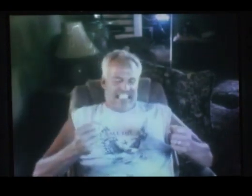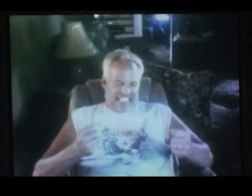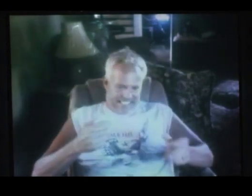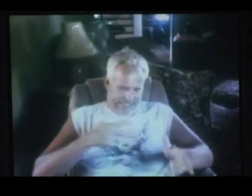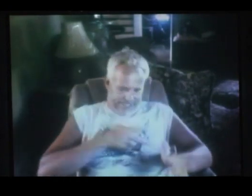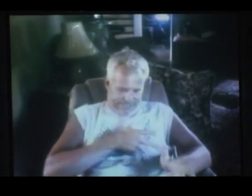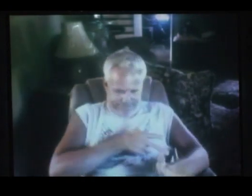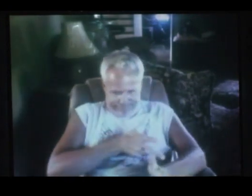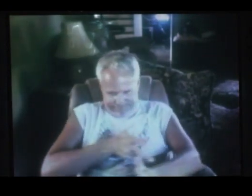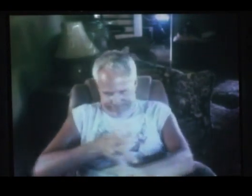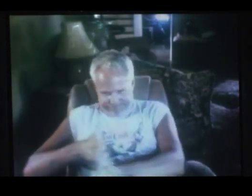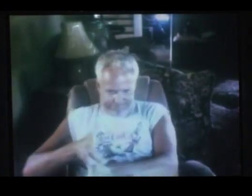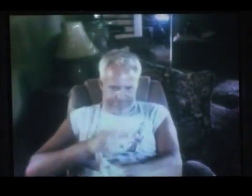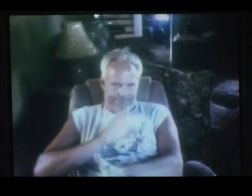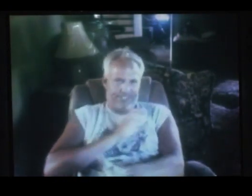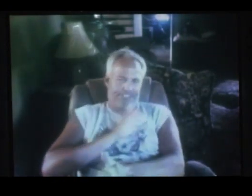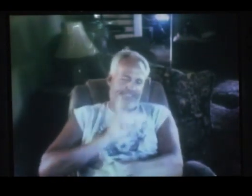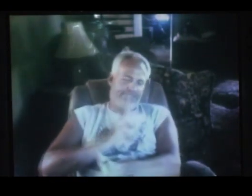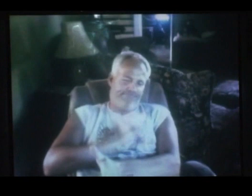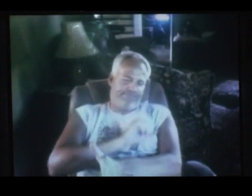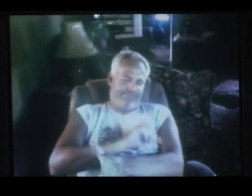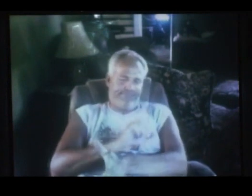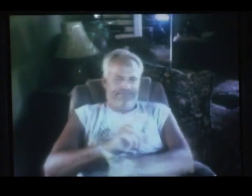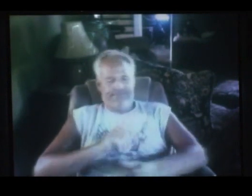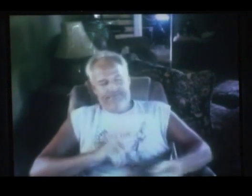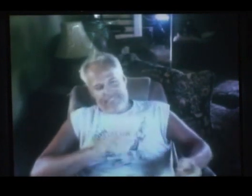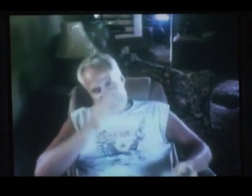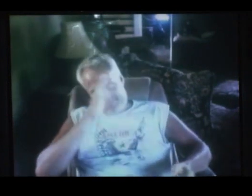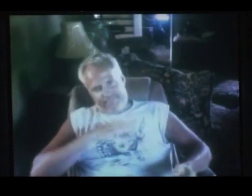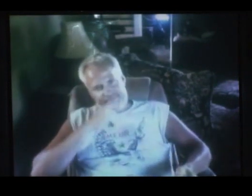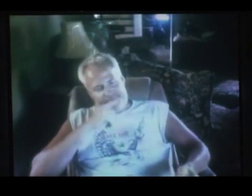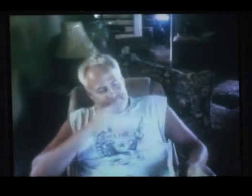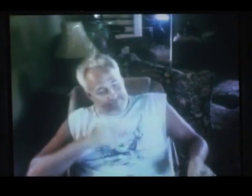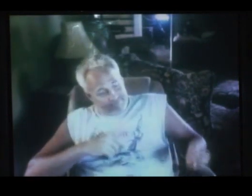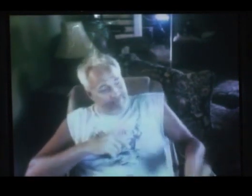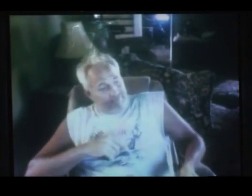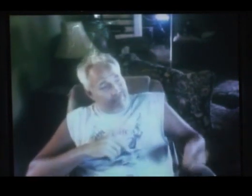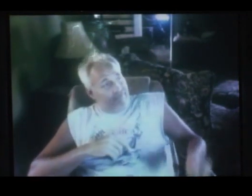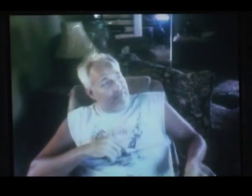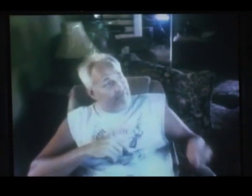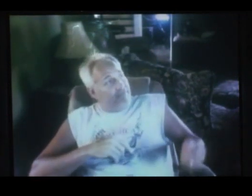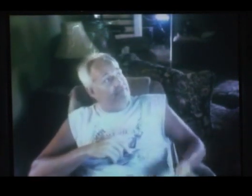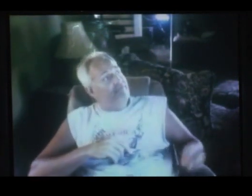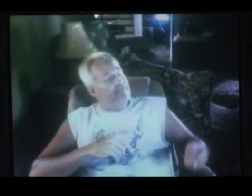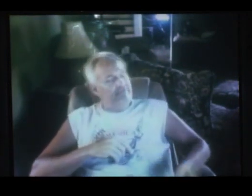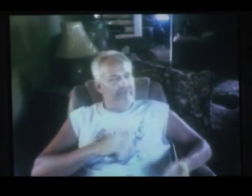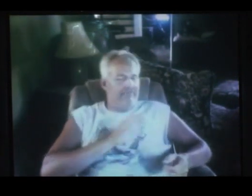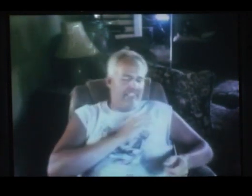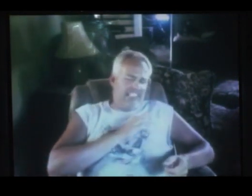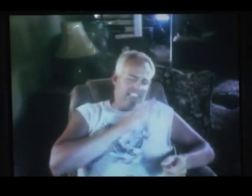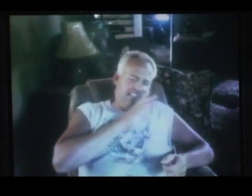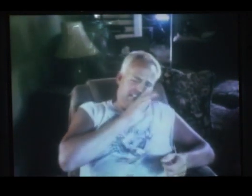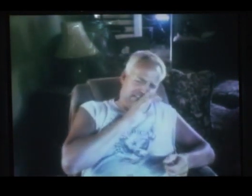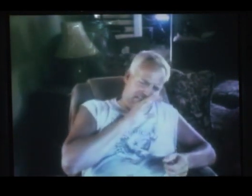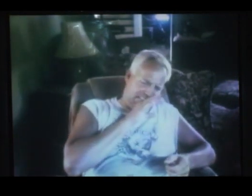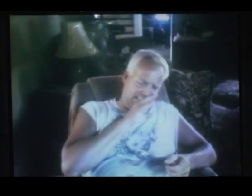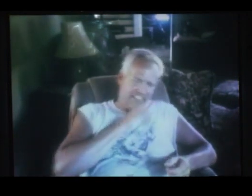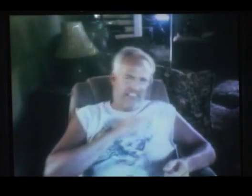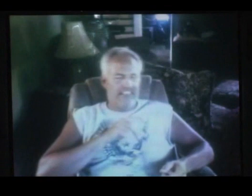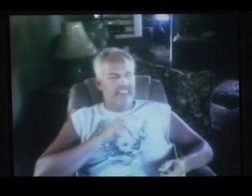and all of a sudden he sees the lights, and he gets pulled over, so the cop comes up to the window, it's a, you know, it's a hearing man that's driving, obviously. So he starts